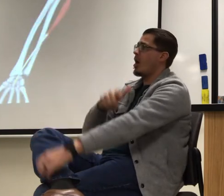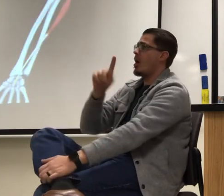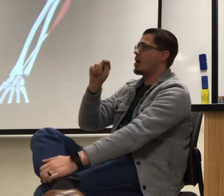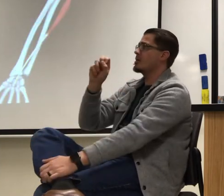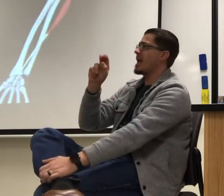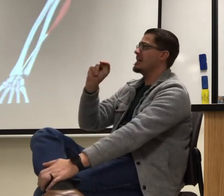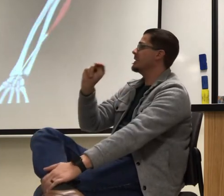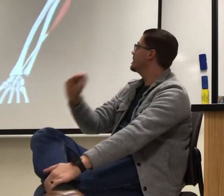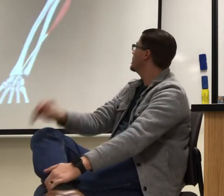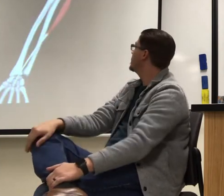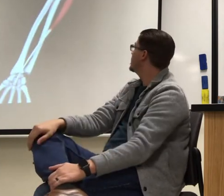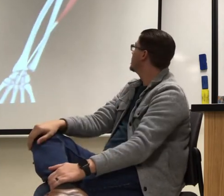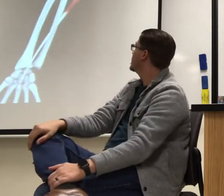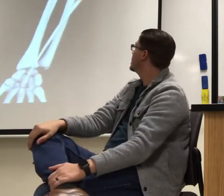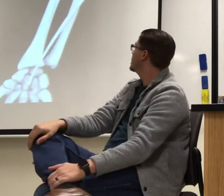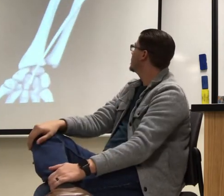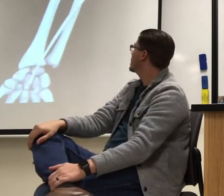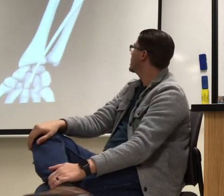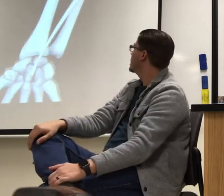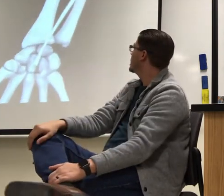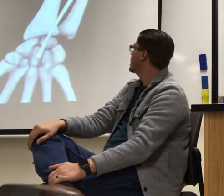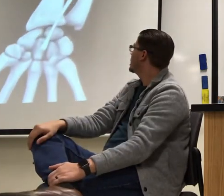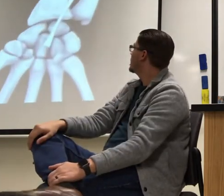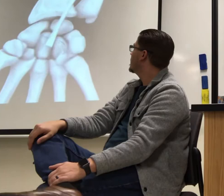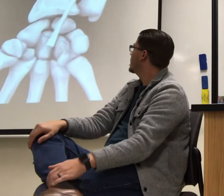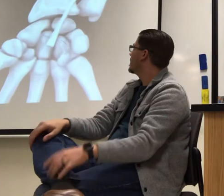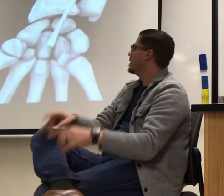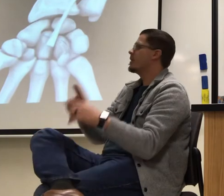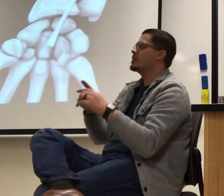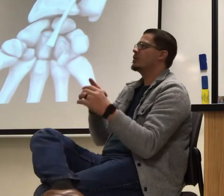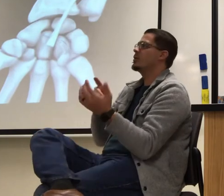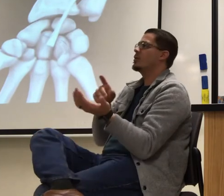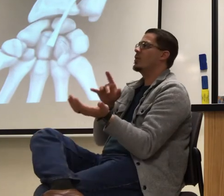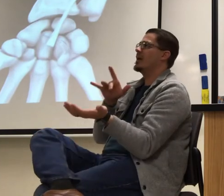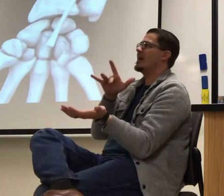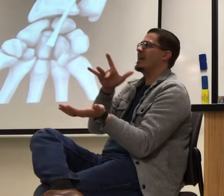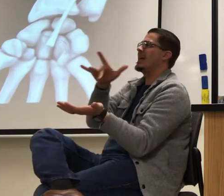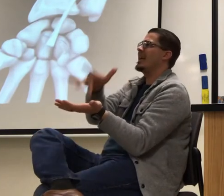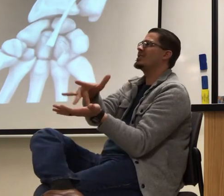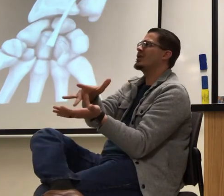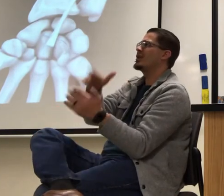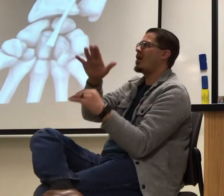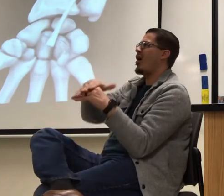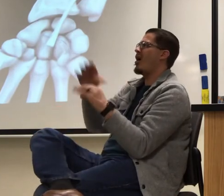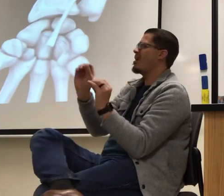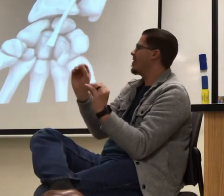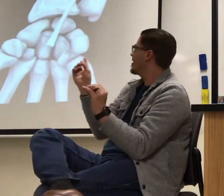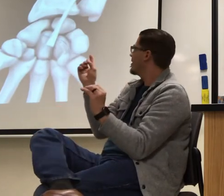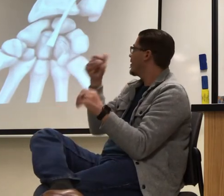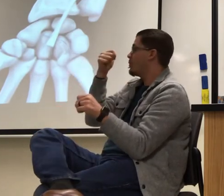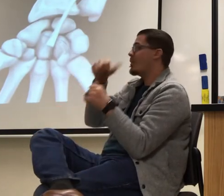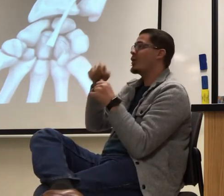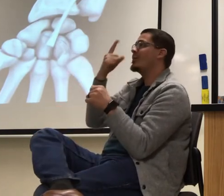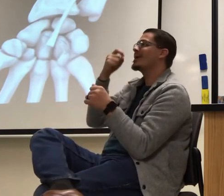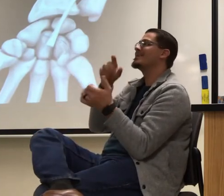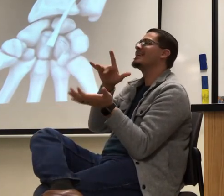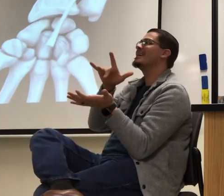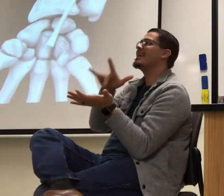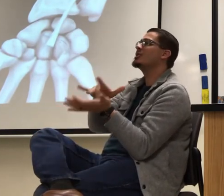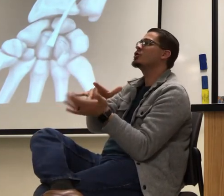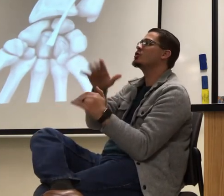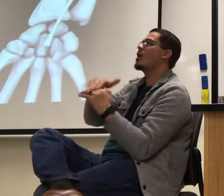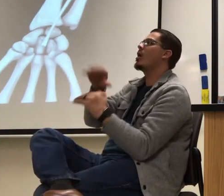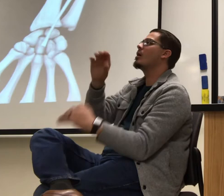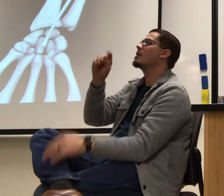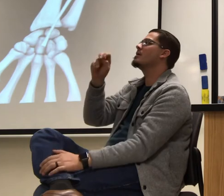Isolated. They show you it inserting on nothing. Because remember, it inserts on connective tissue. So for you to